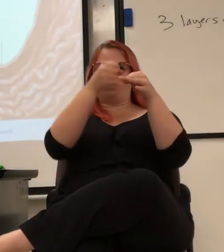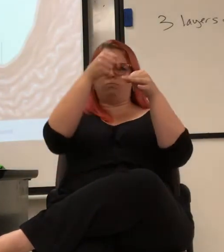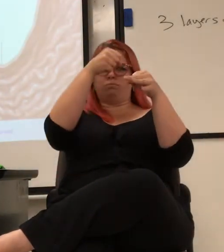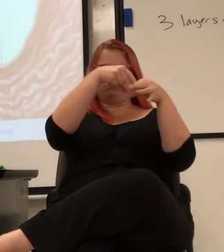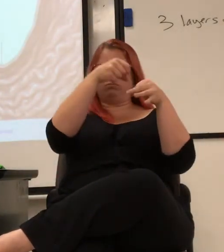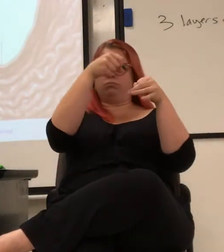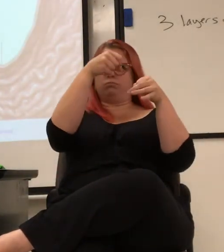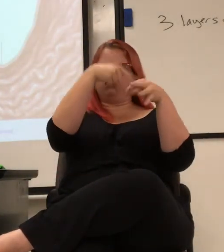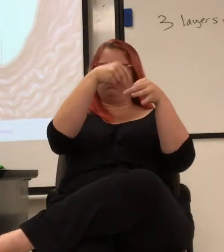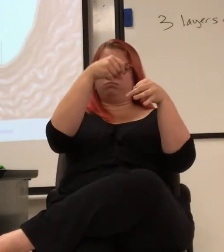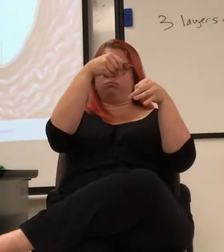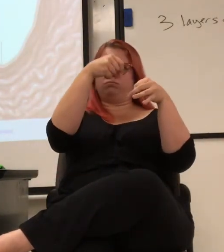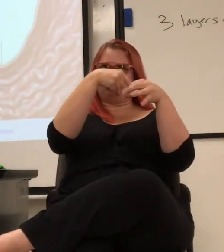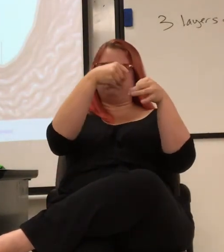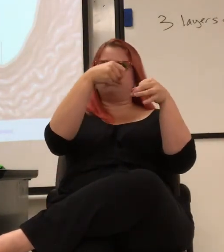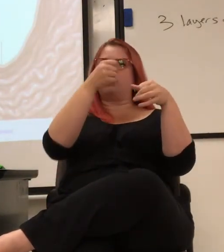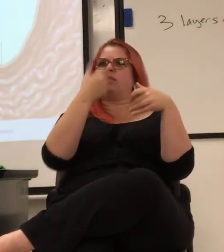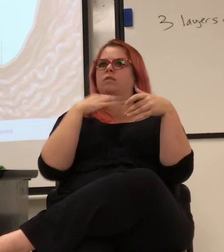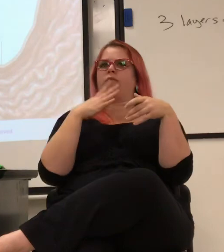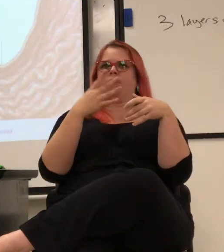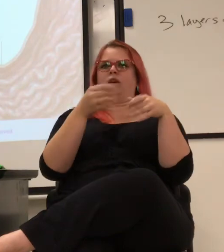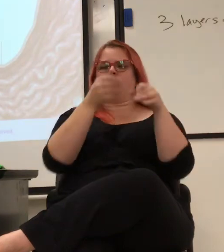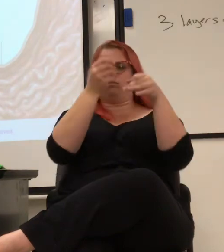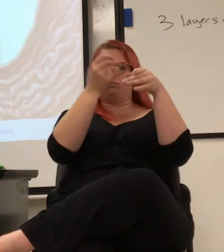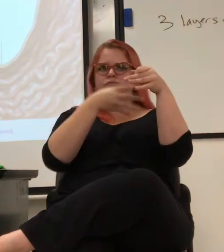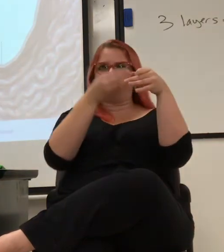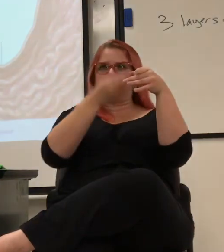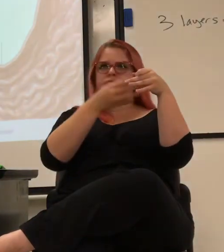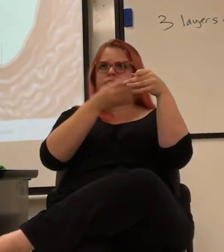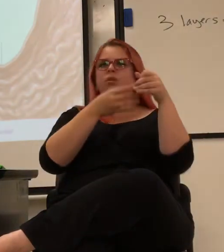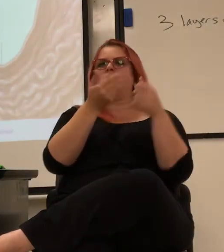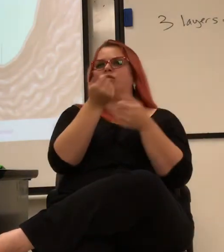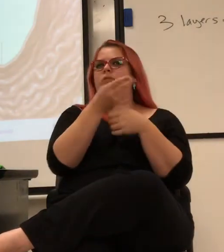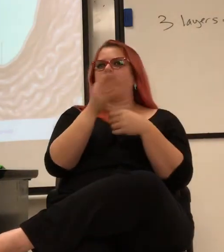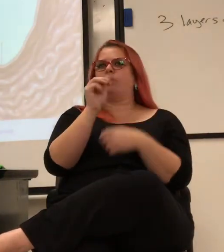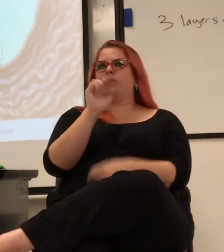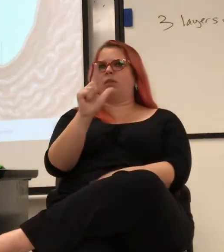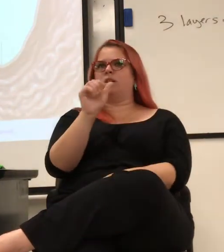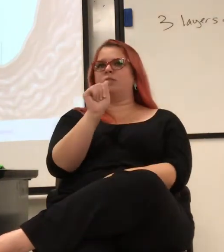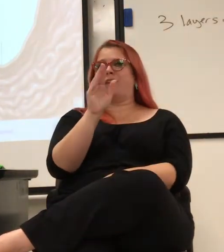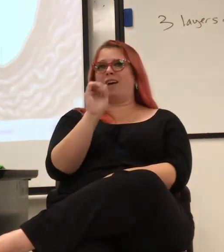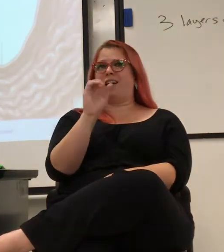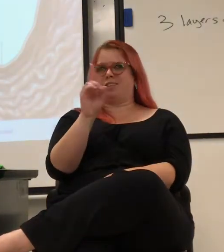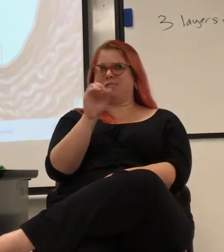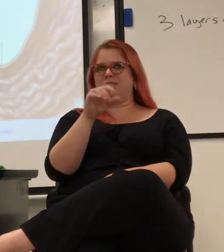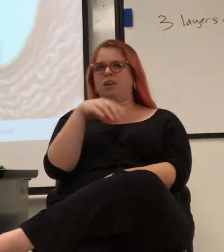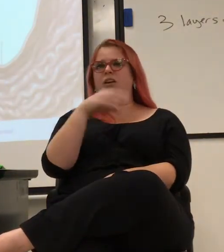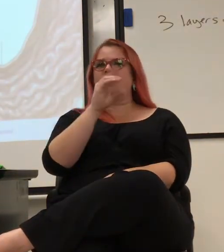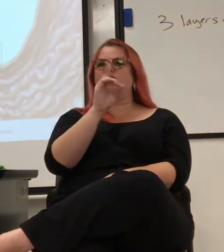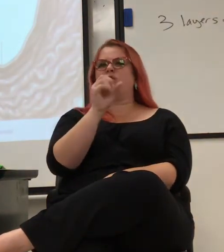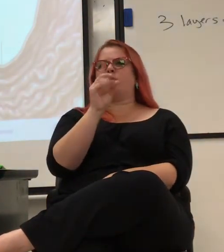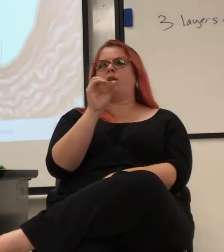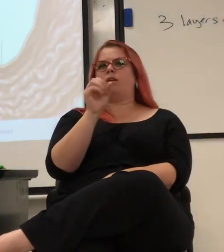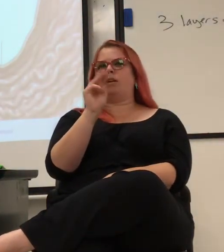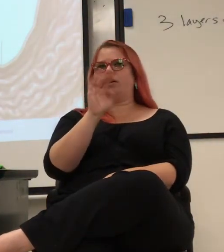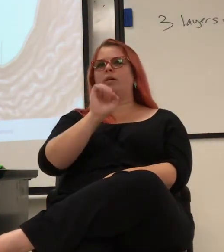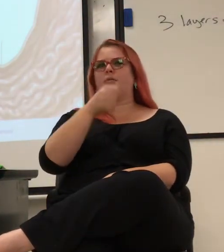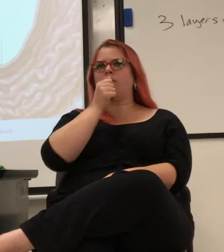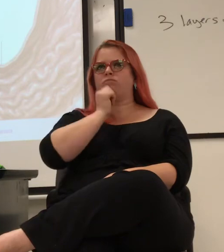gatekeeper, which is allowable. Okay, you can handle a few mils at a time. The duodenum can, so you